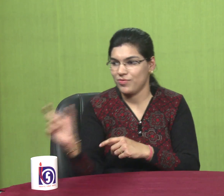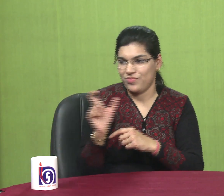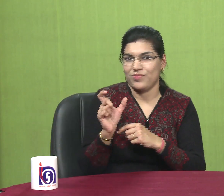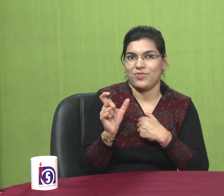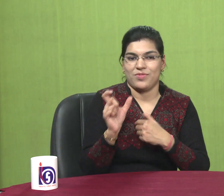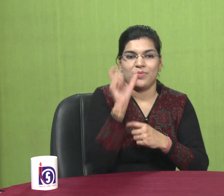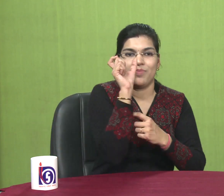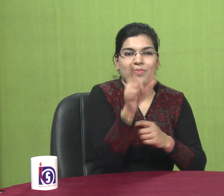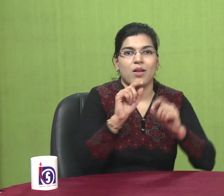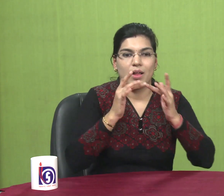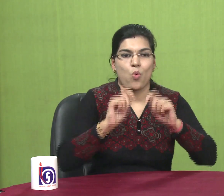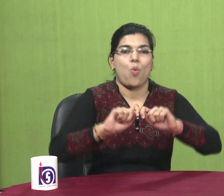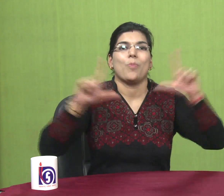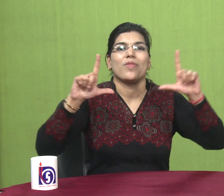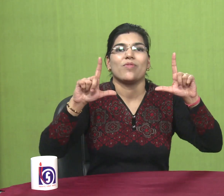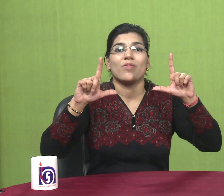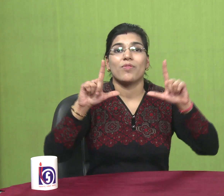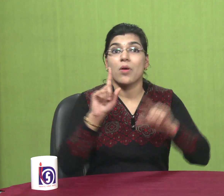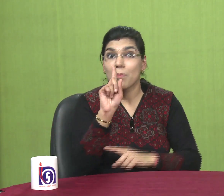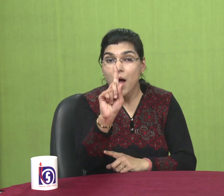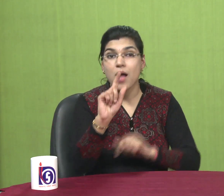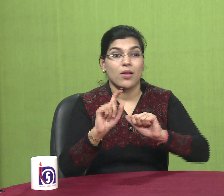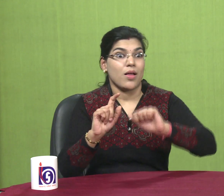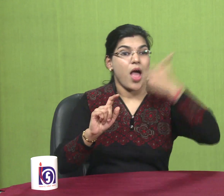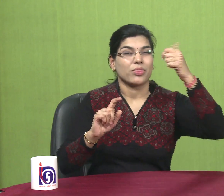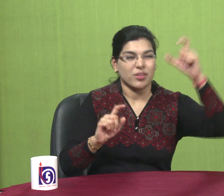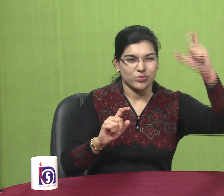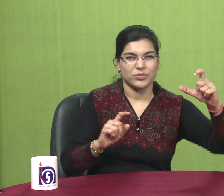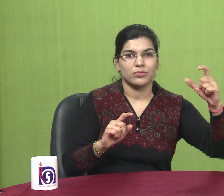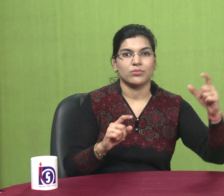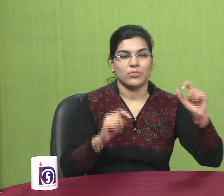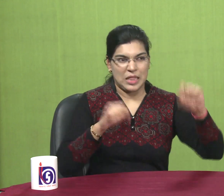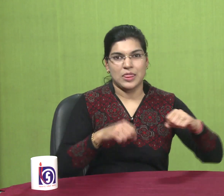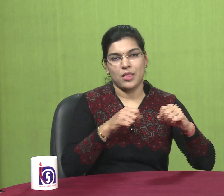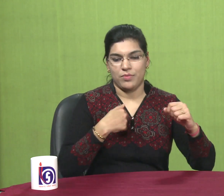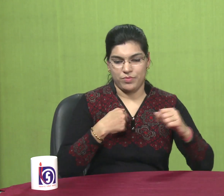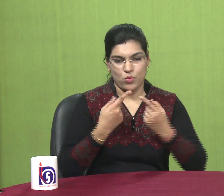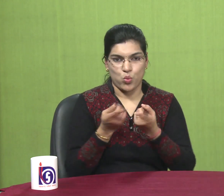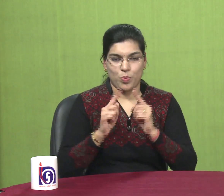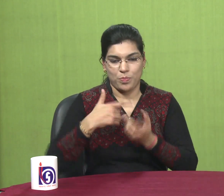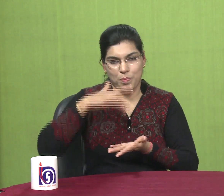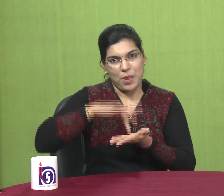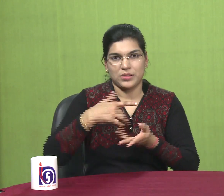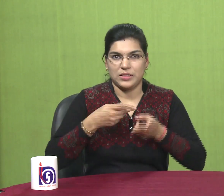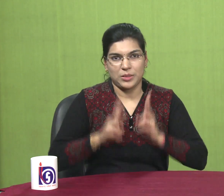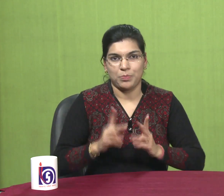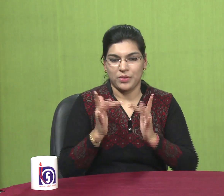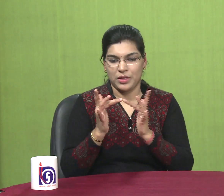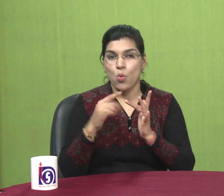used. Through IP address, any person or any computer can be located. If I'm sitting in one